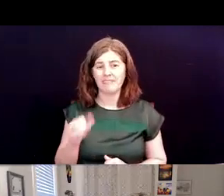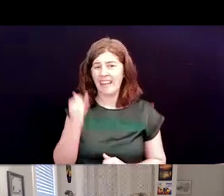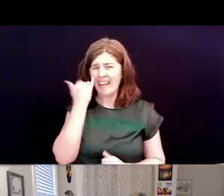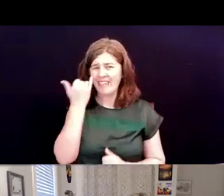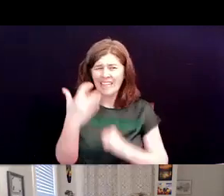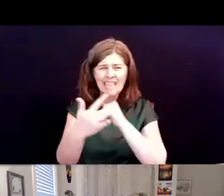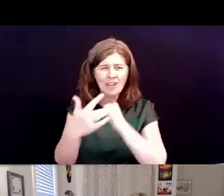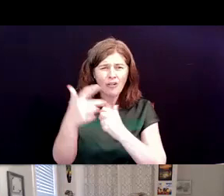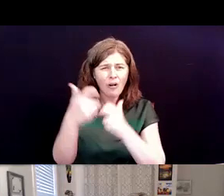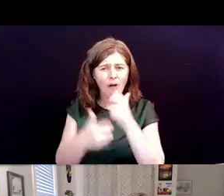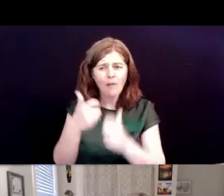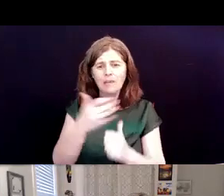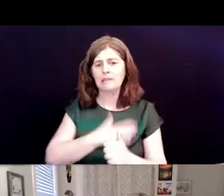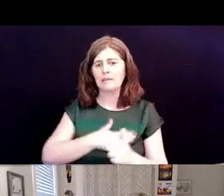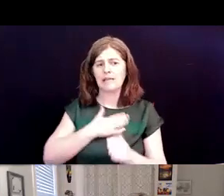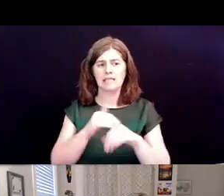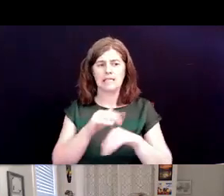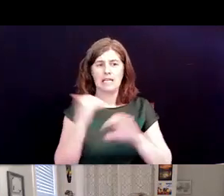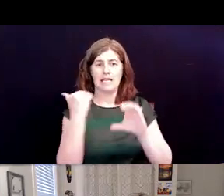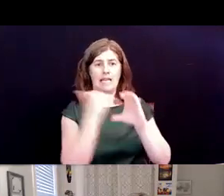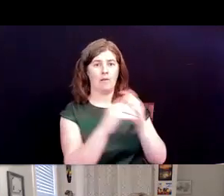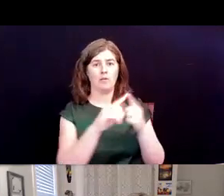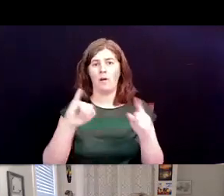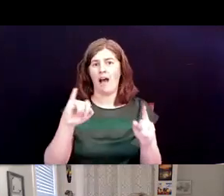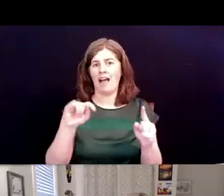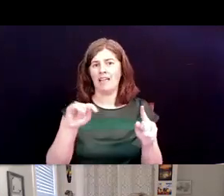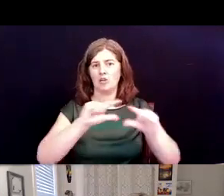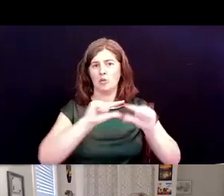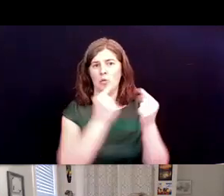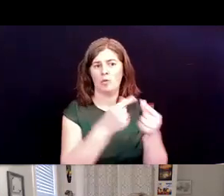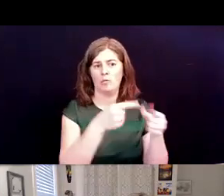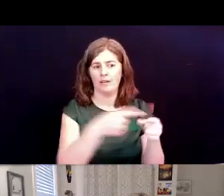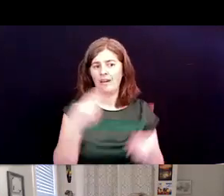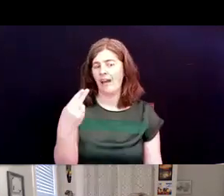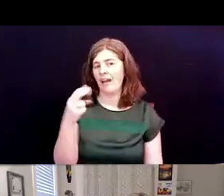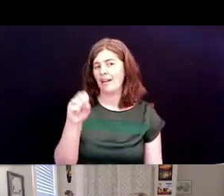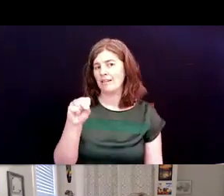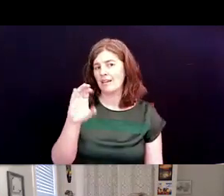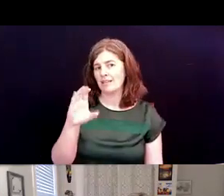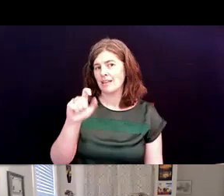issues, please email our IT group at